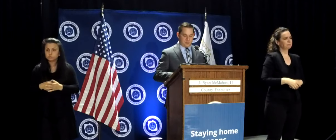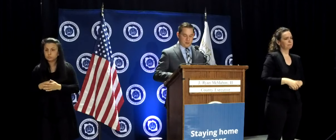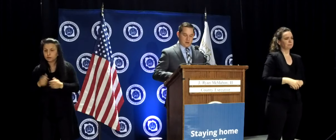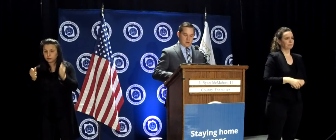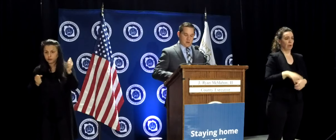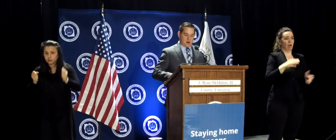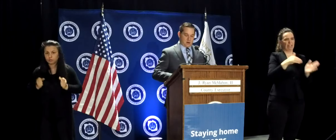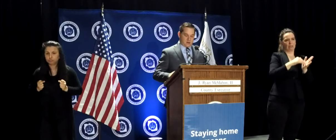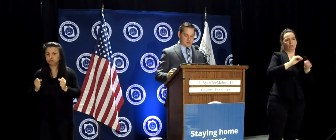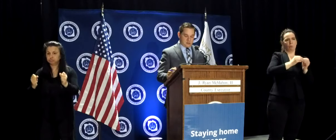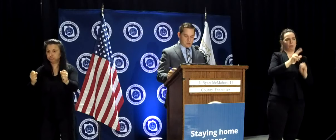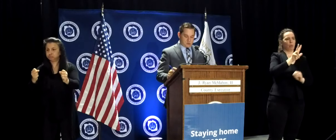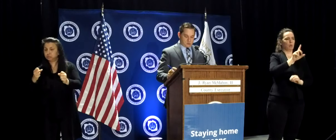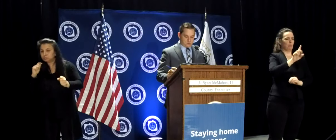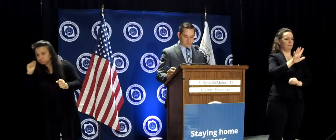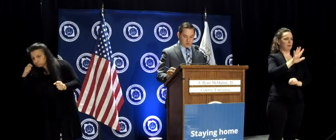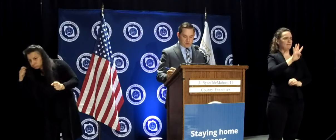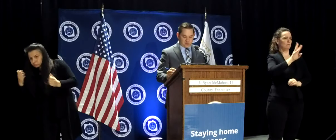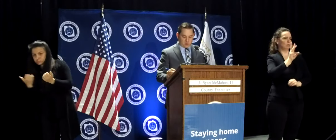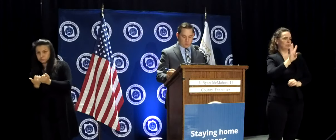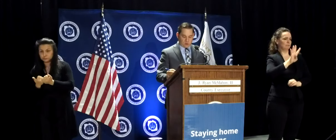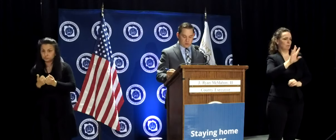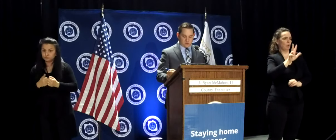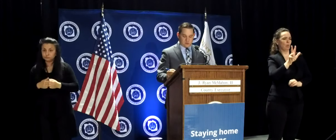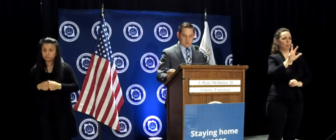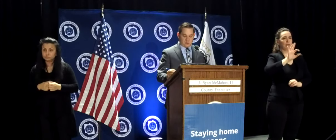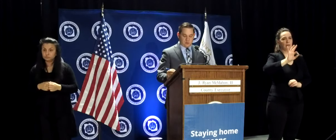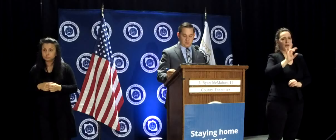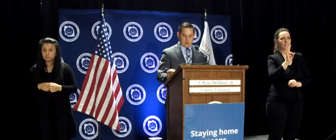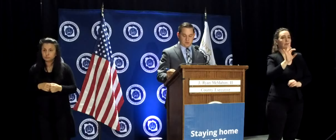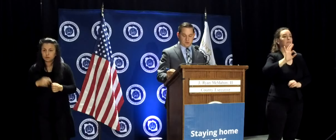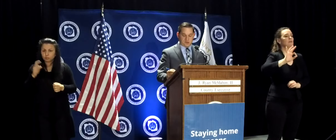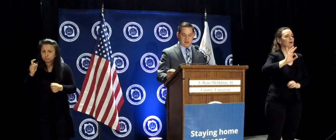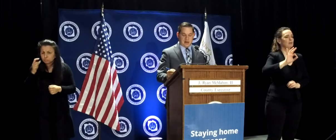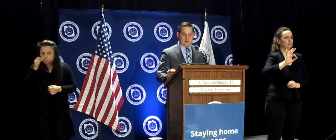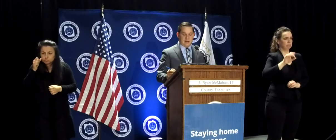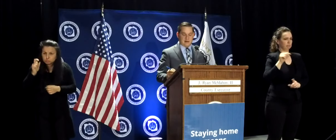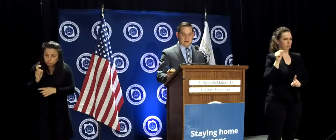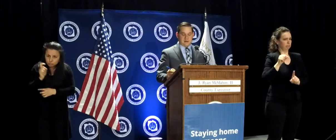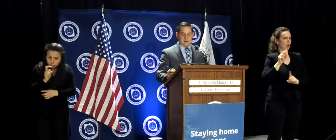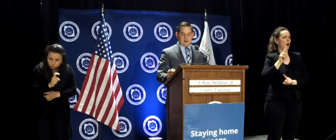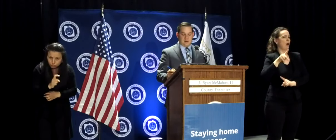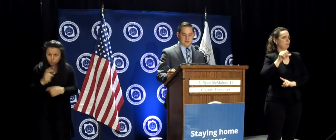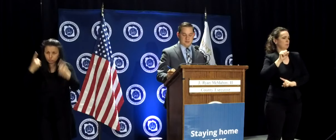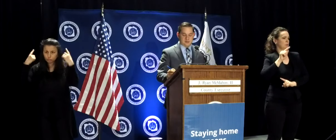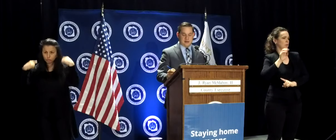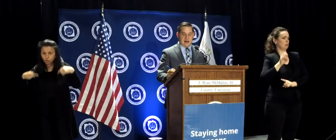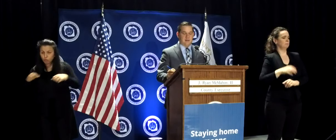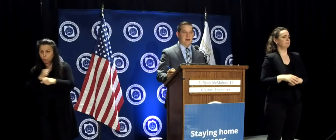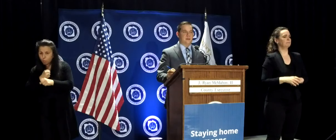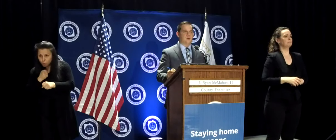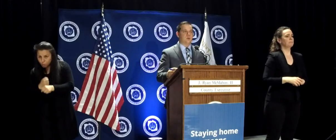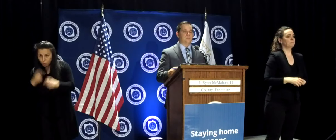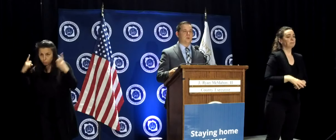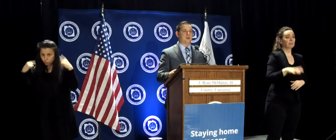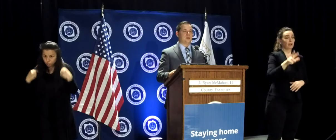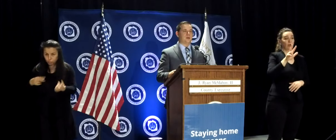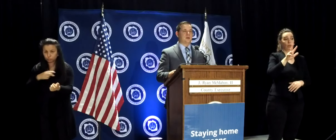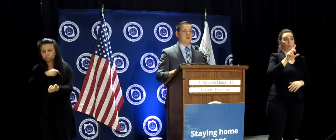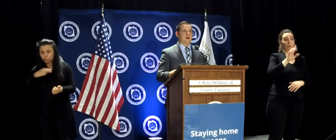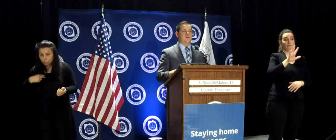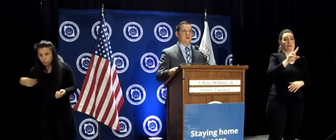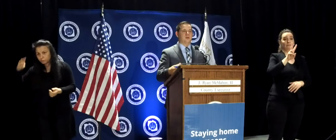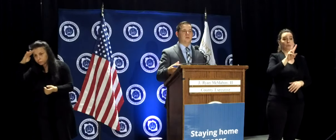315-464-3979. Our seniors, healthcare workers, and adult nutrition hotline. This is a hotline that we put